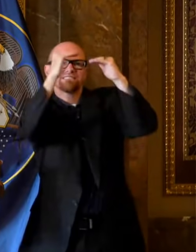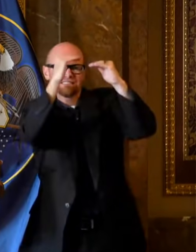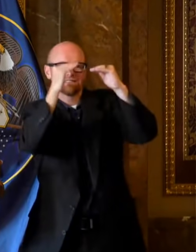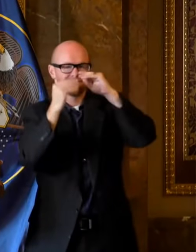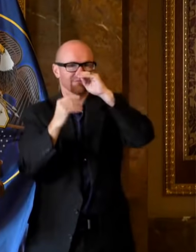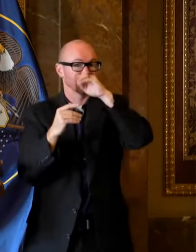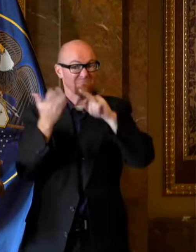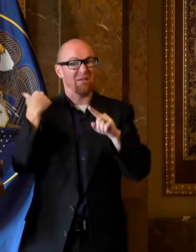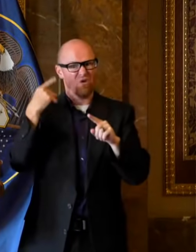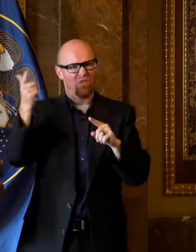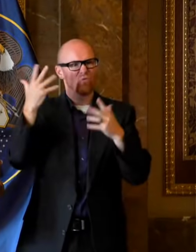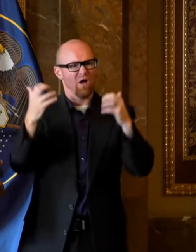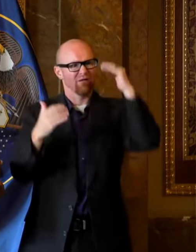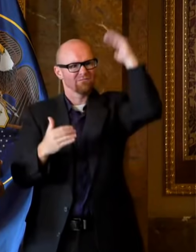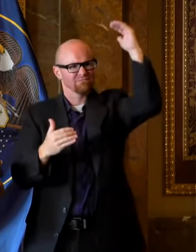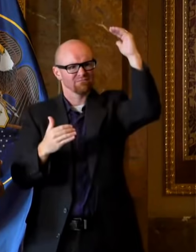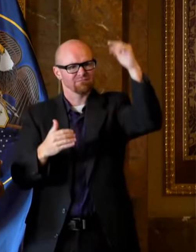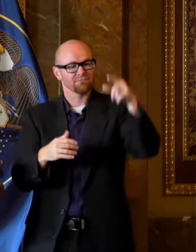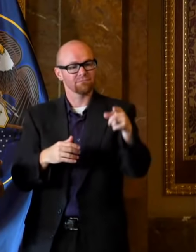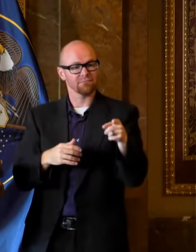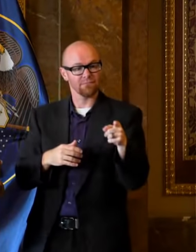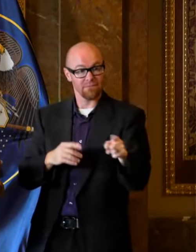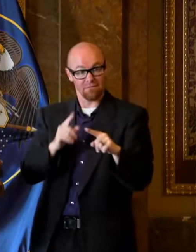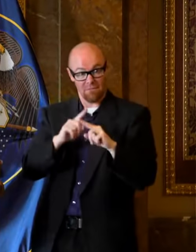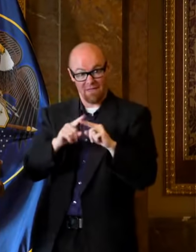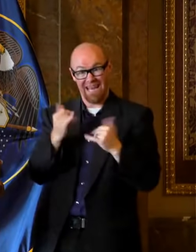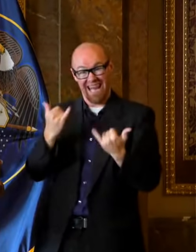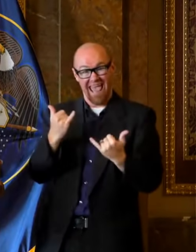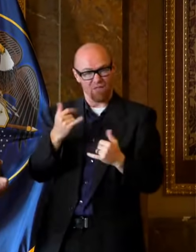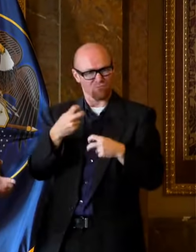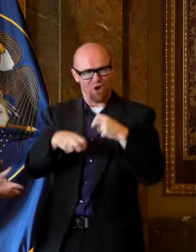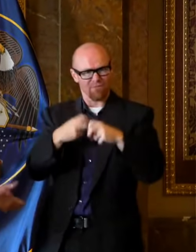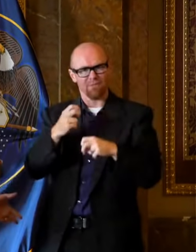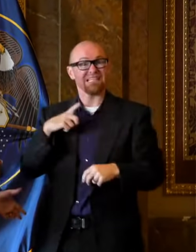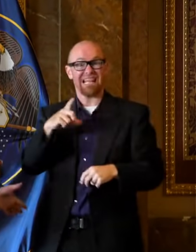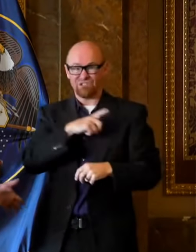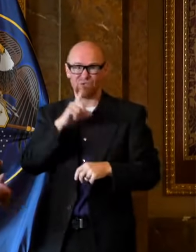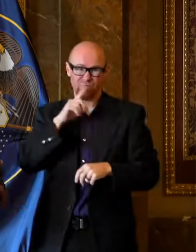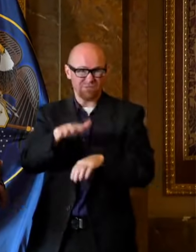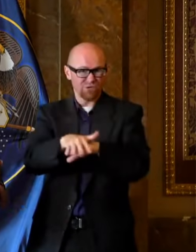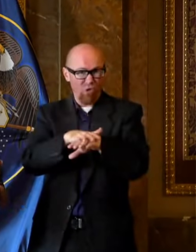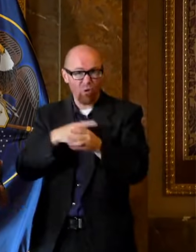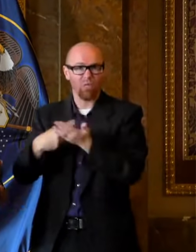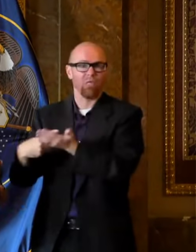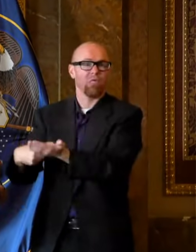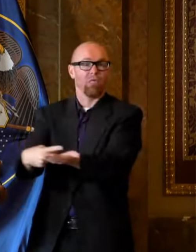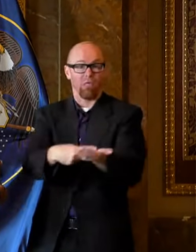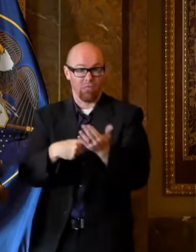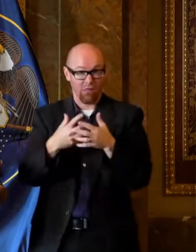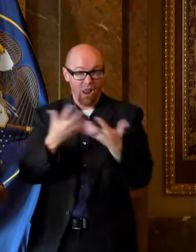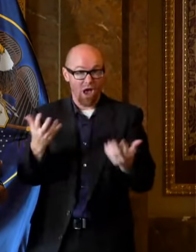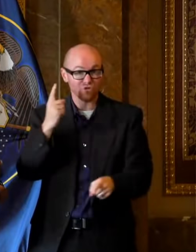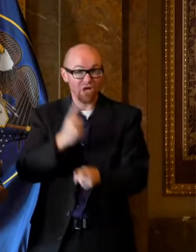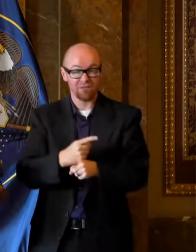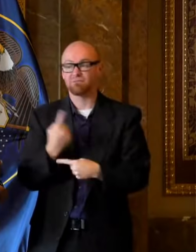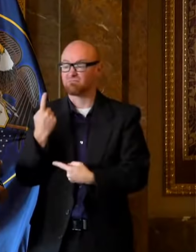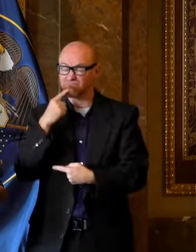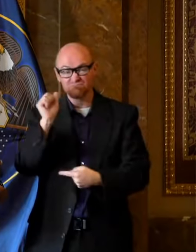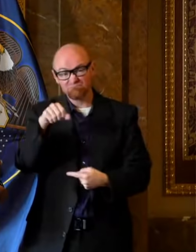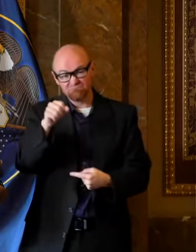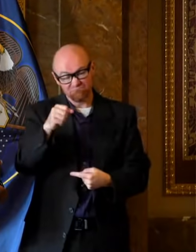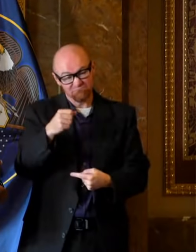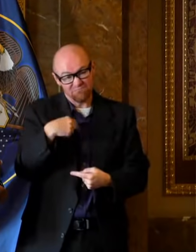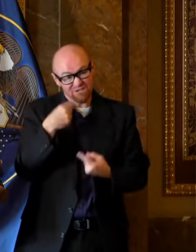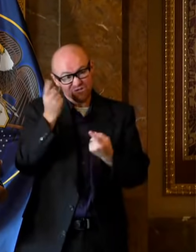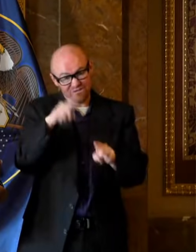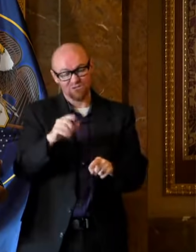that the legislature can't move as quickly as the executive. Sure. Yeah. Look, I have said this from the beginning. Our